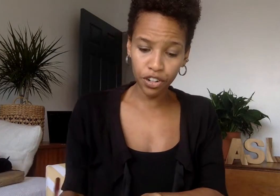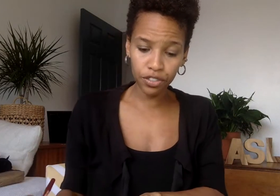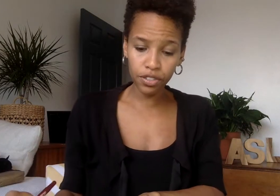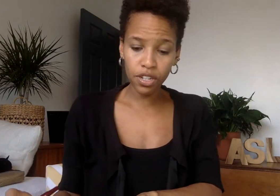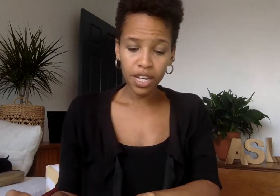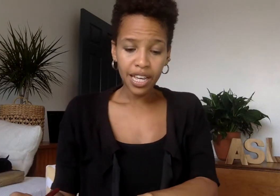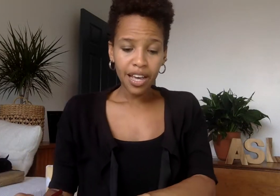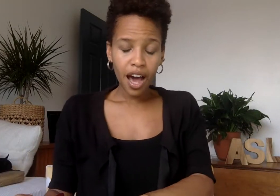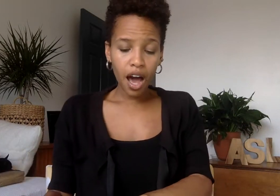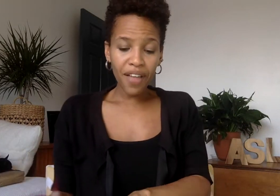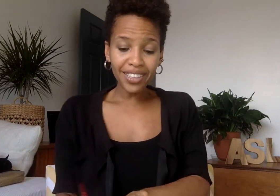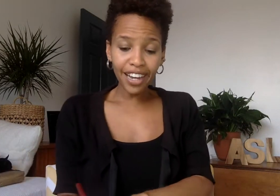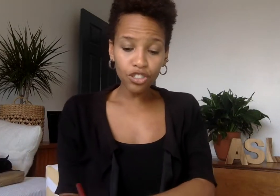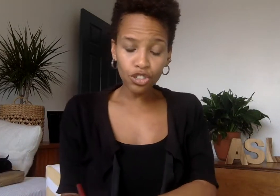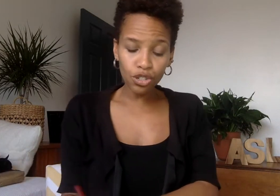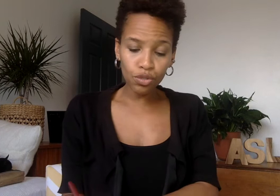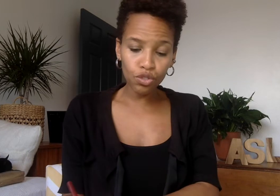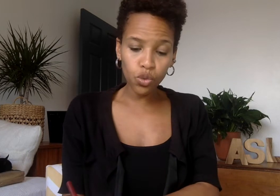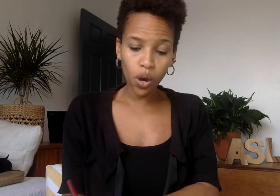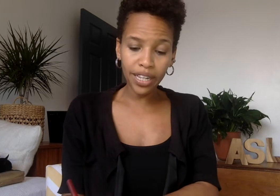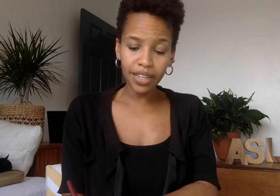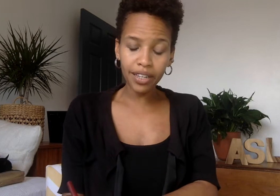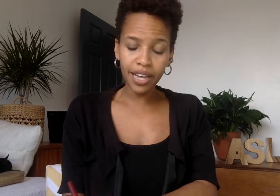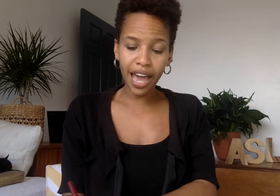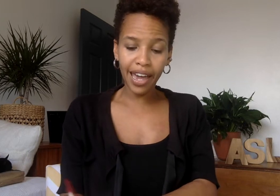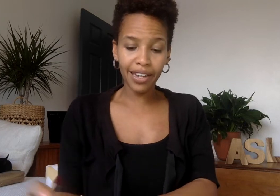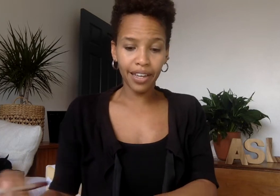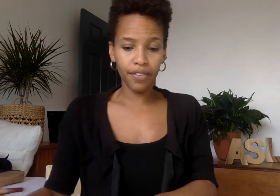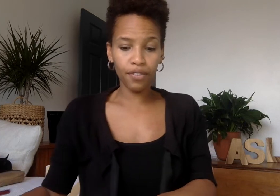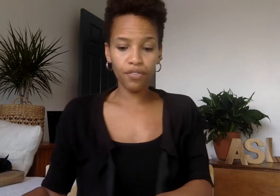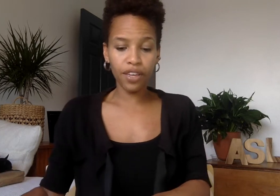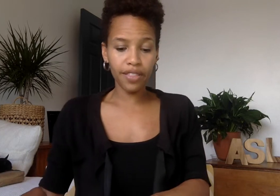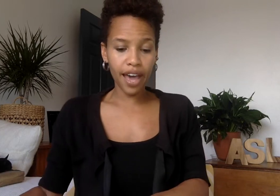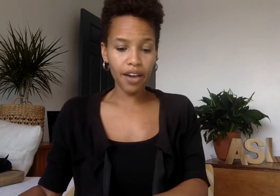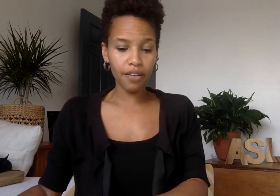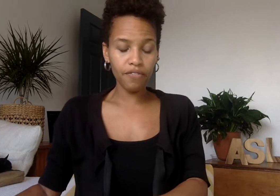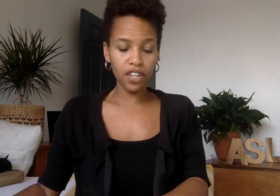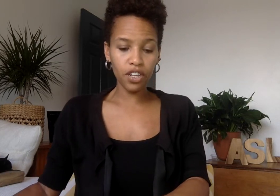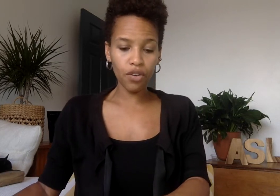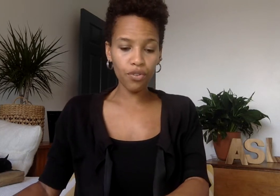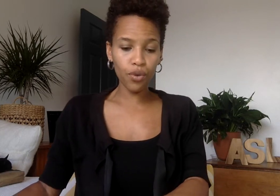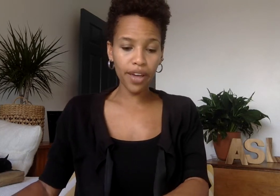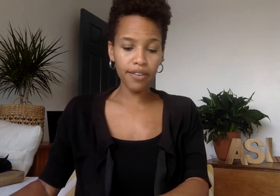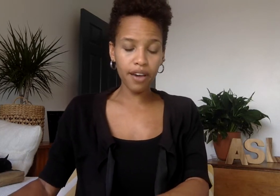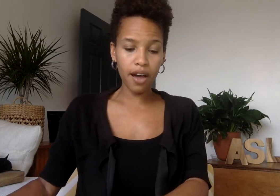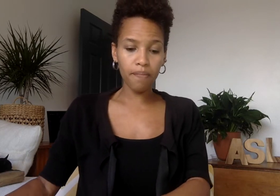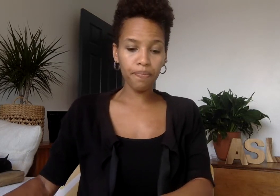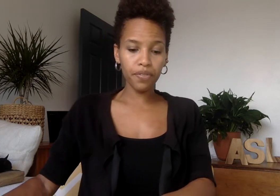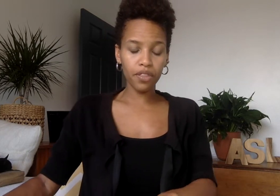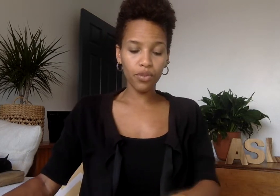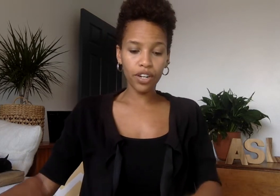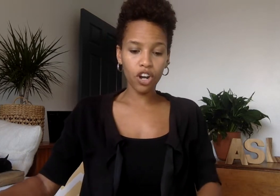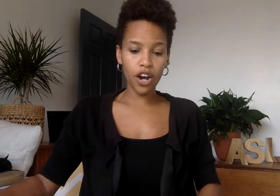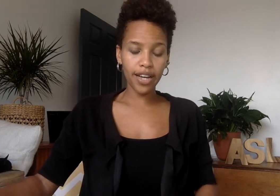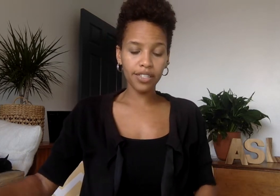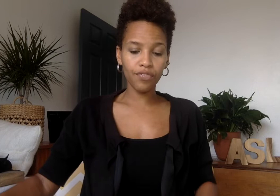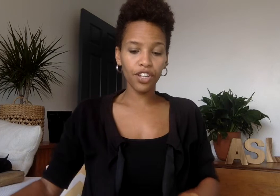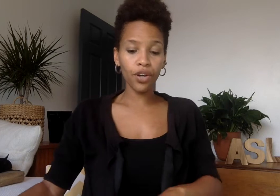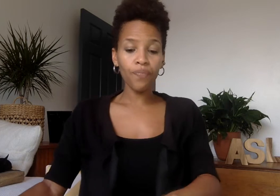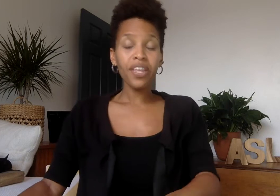fingers. That's at 2:28 in that video, the red car accident video. And